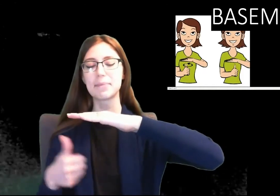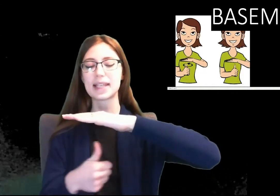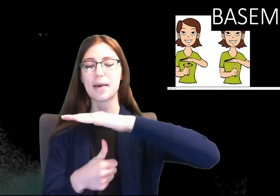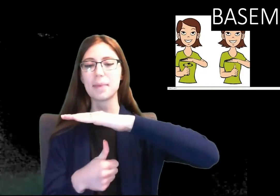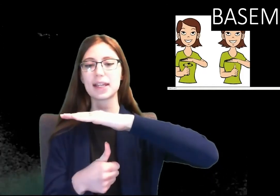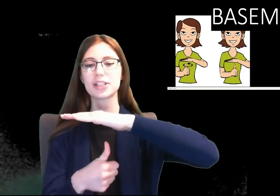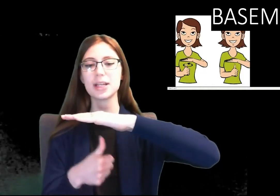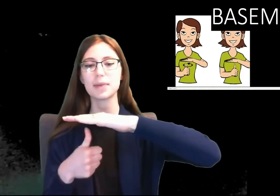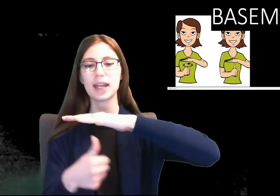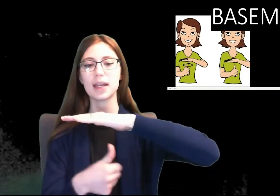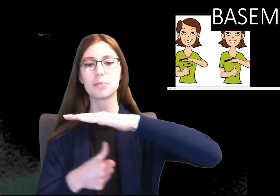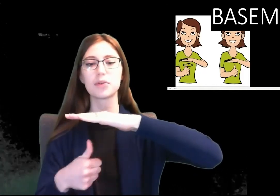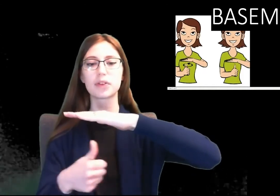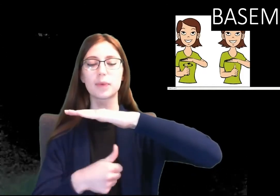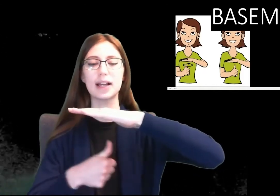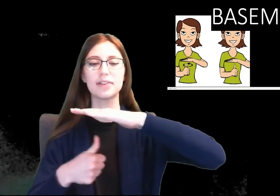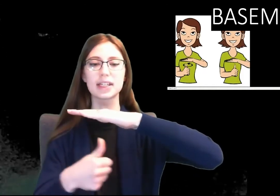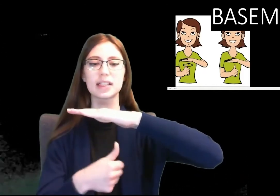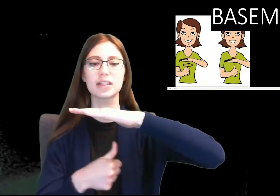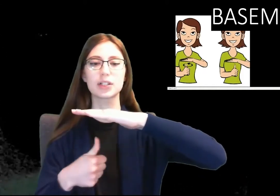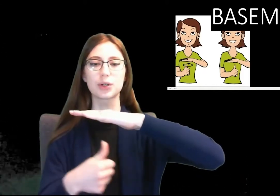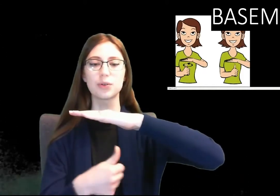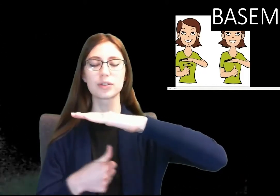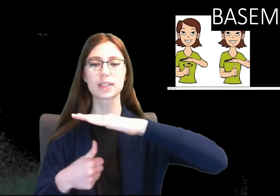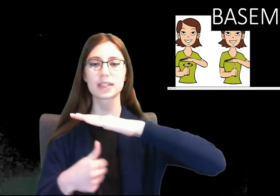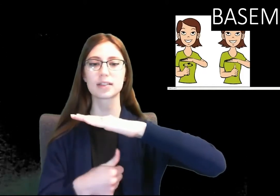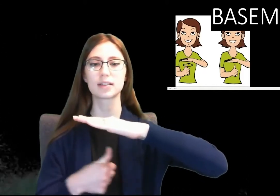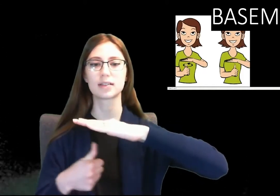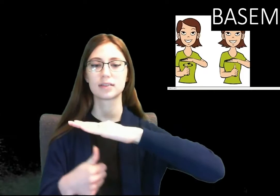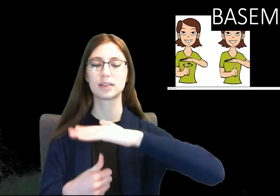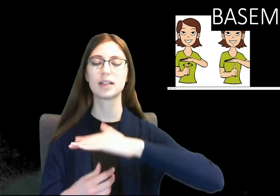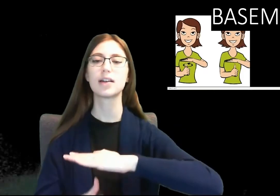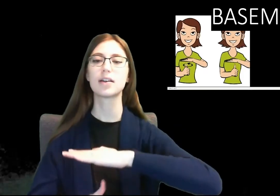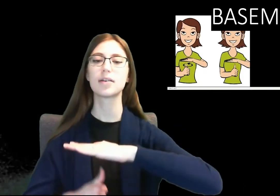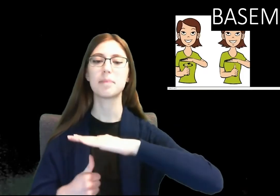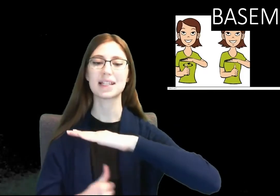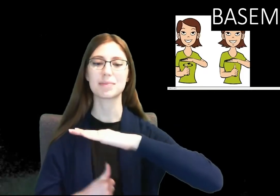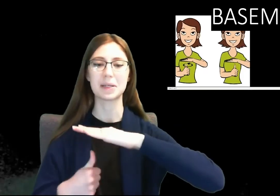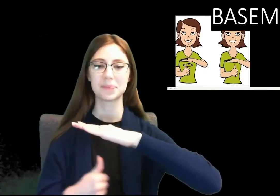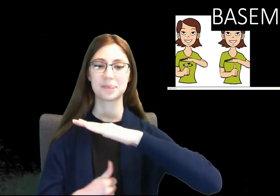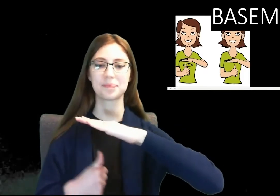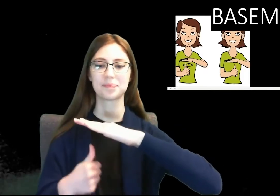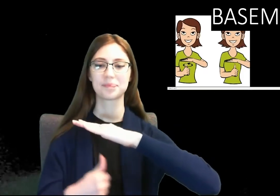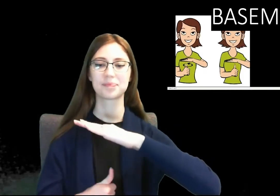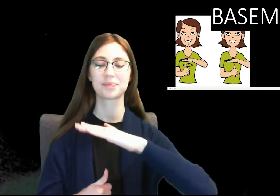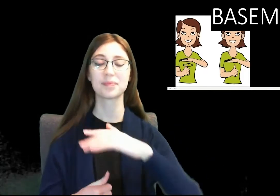up handshake and move it around in circles. Basement.